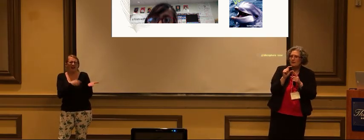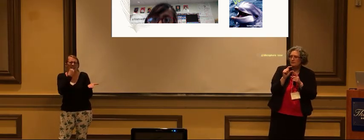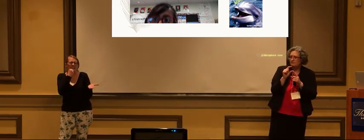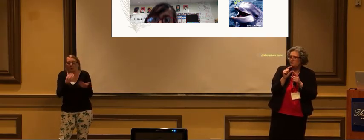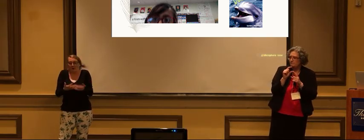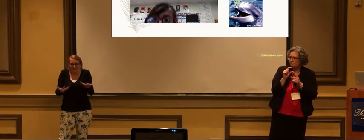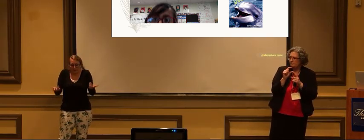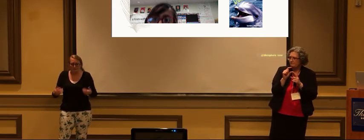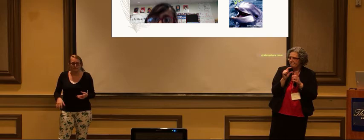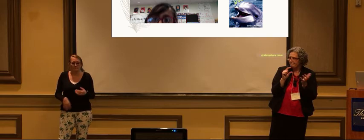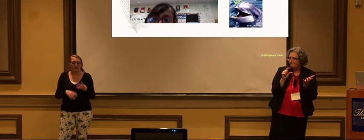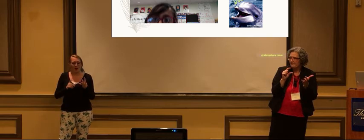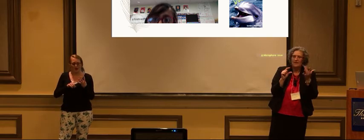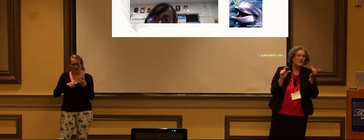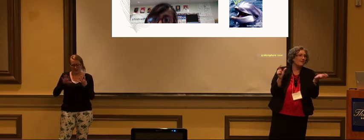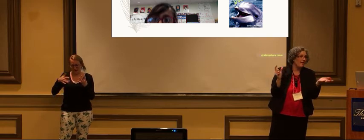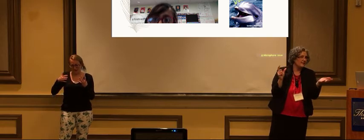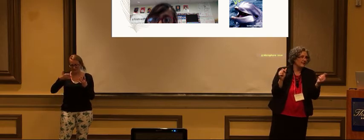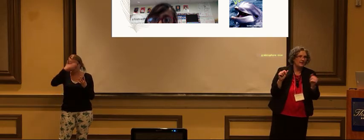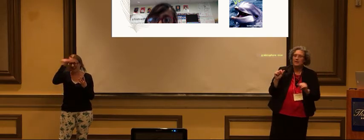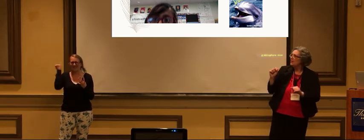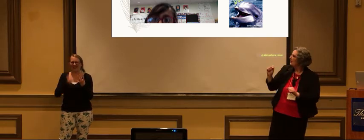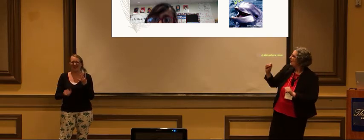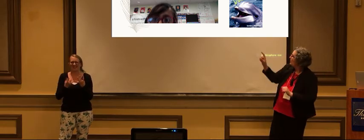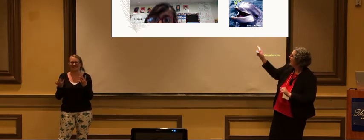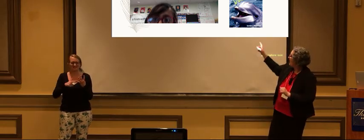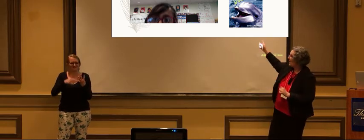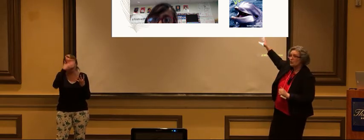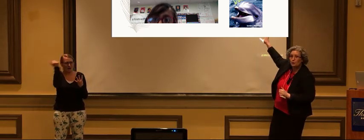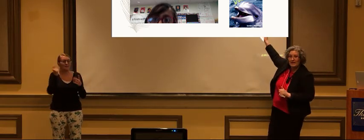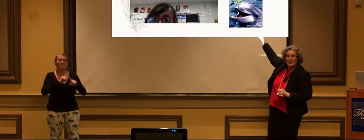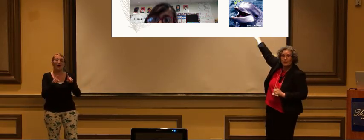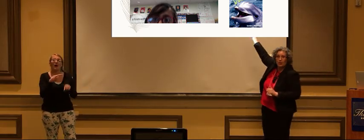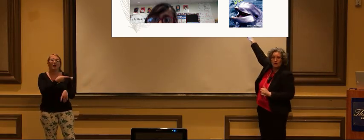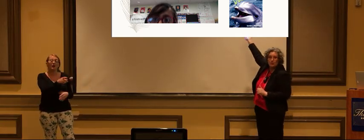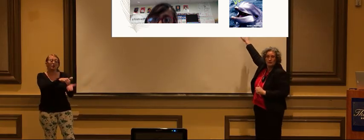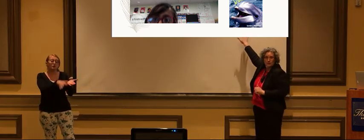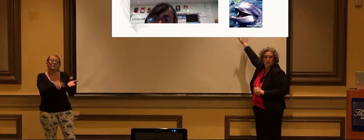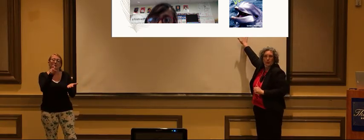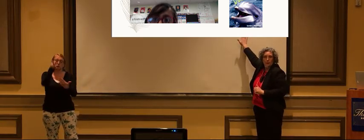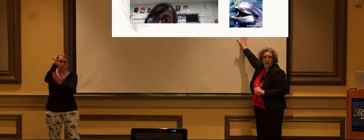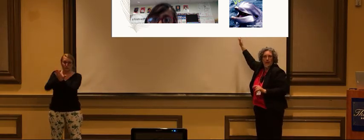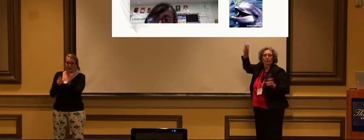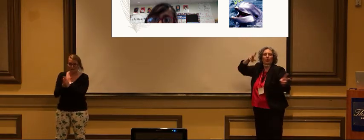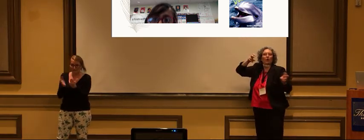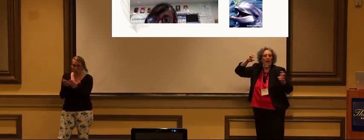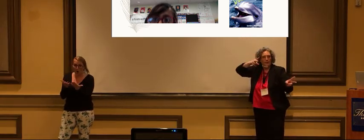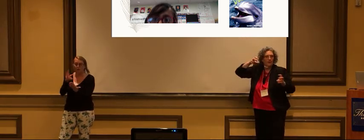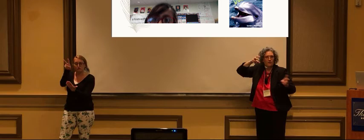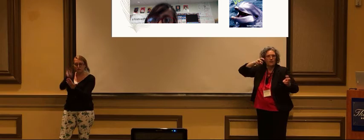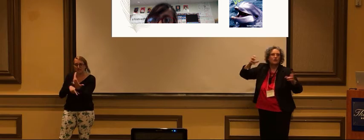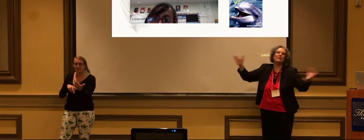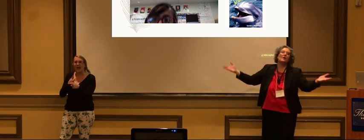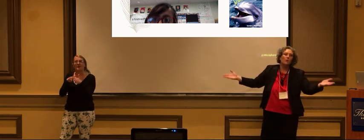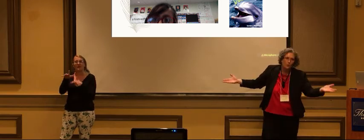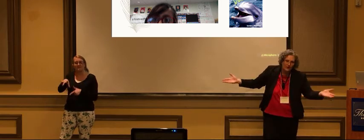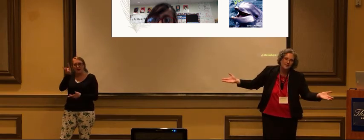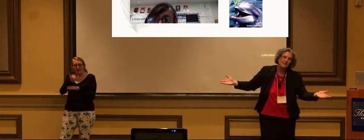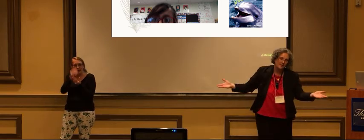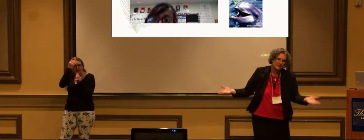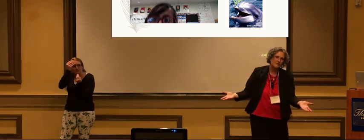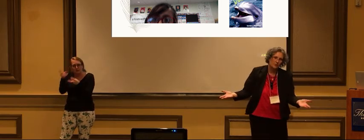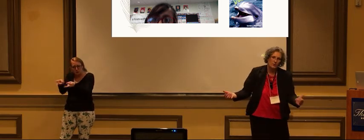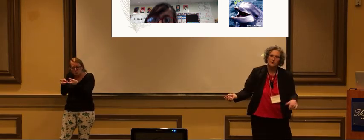then, I forget the last thing. But they had to read the book, that was appropriate, and pull out the information